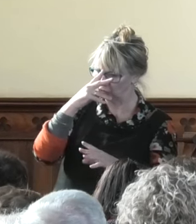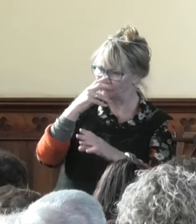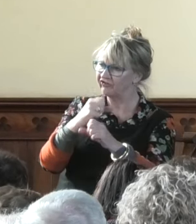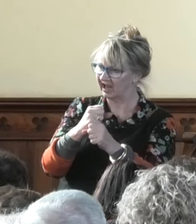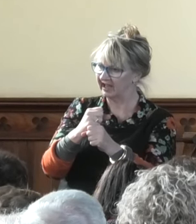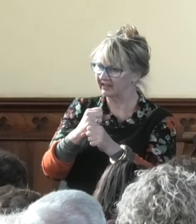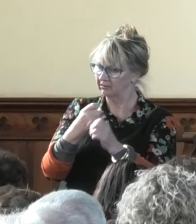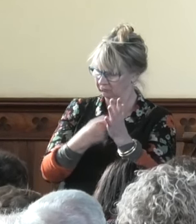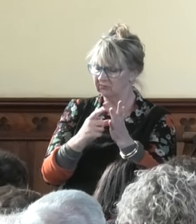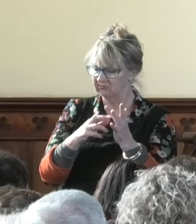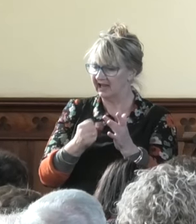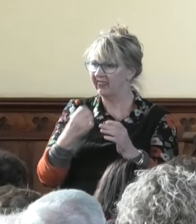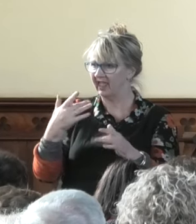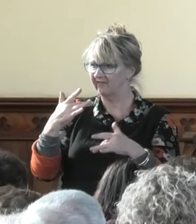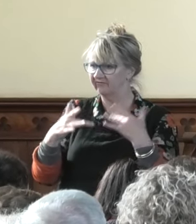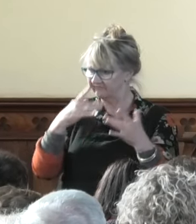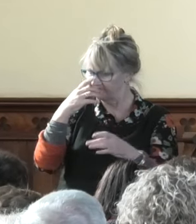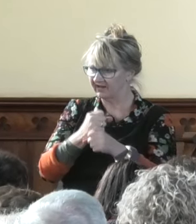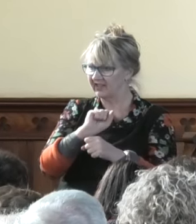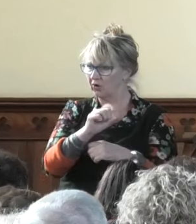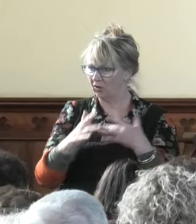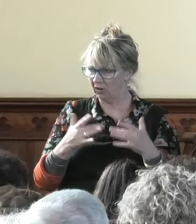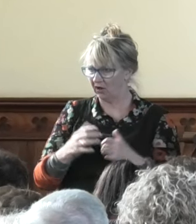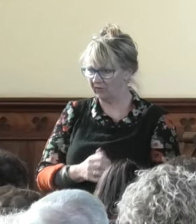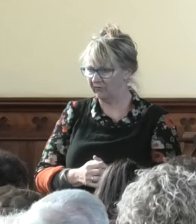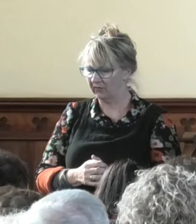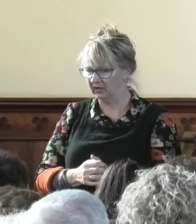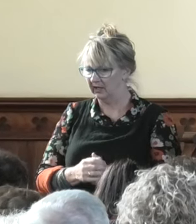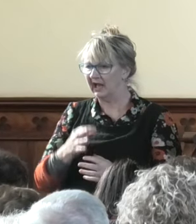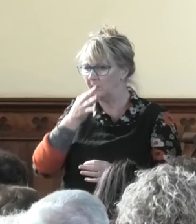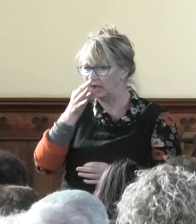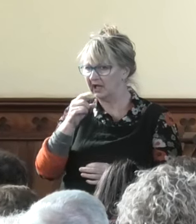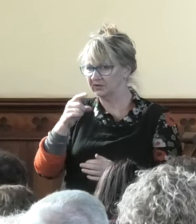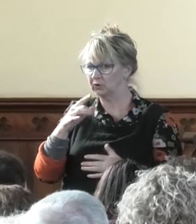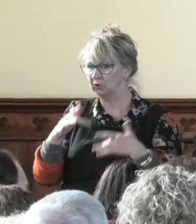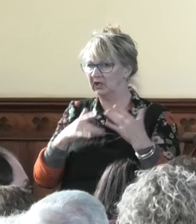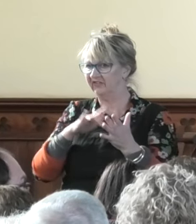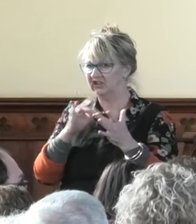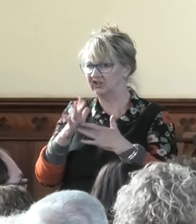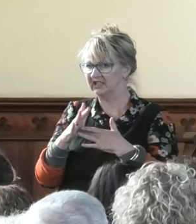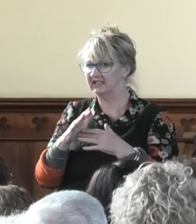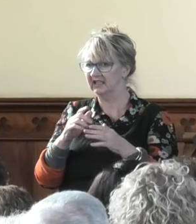Rinska's life. And we ask this in the name of our living Saviour, Jesus. Amen.